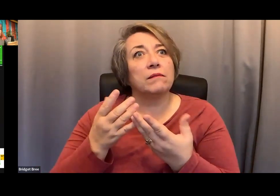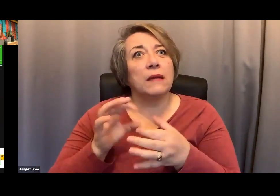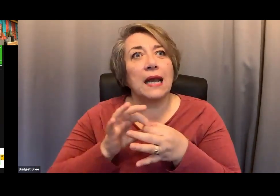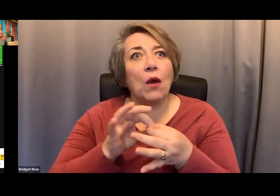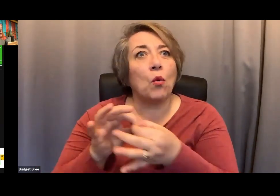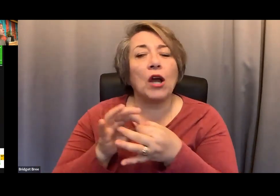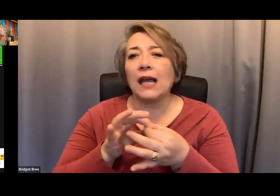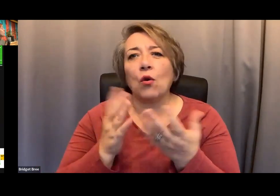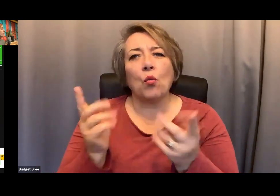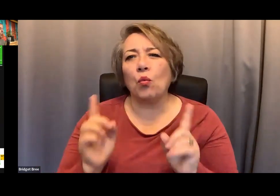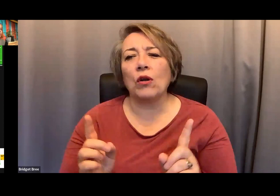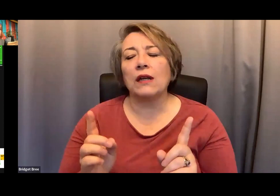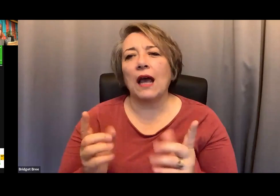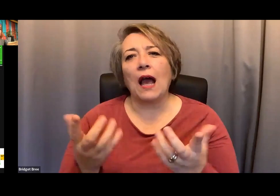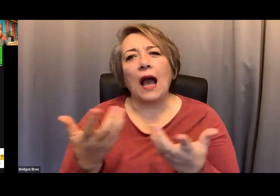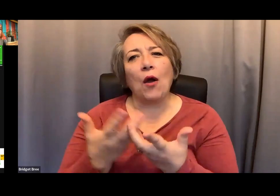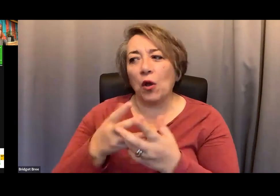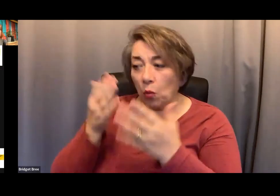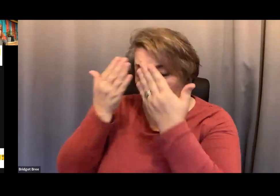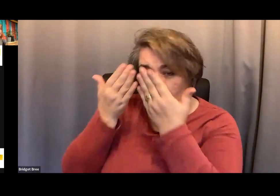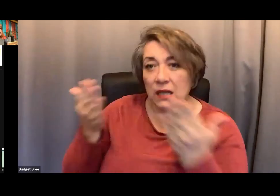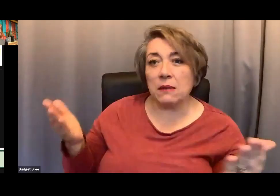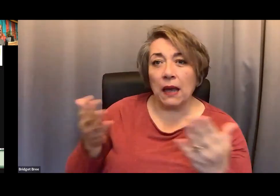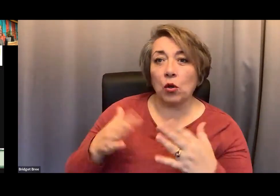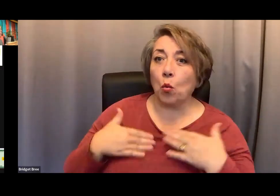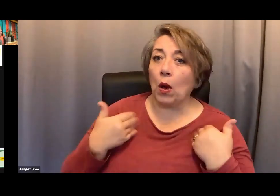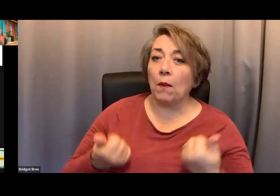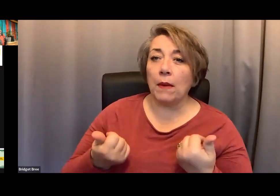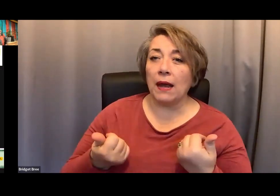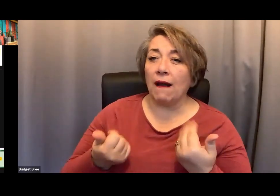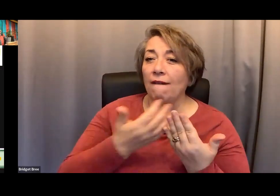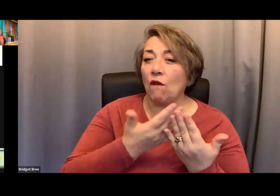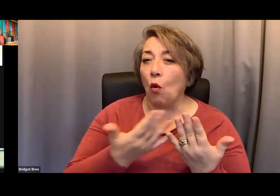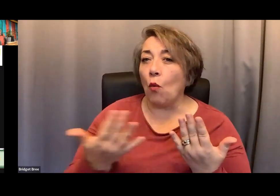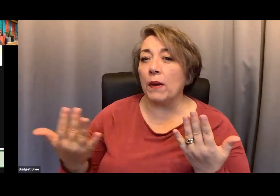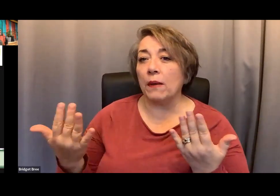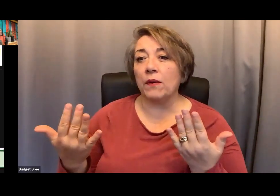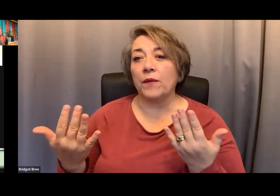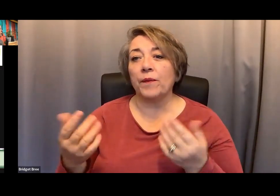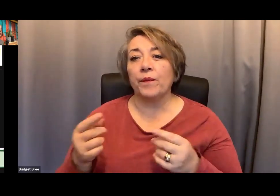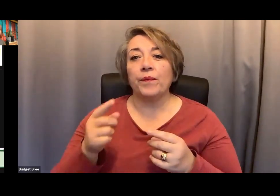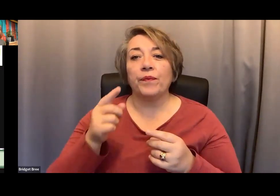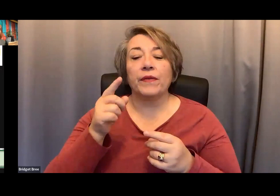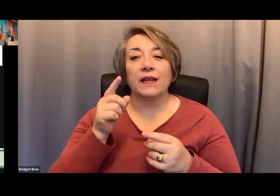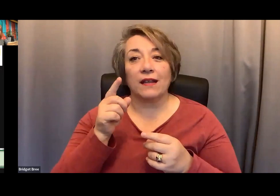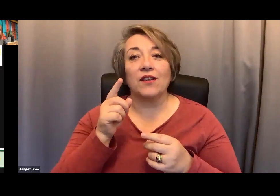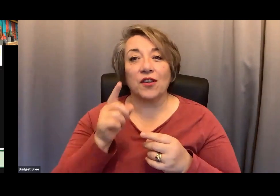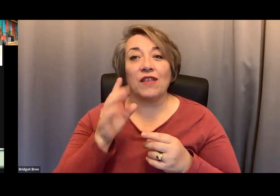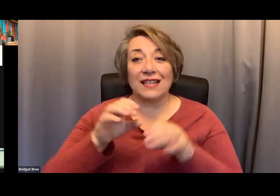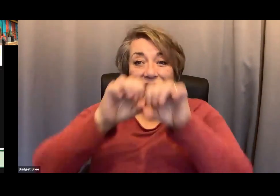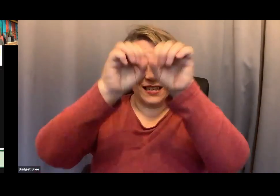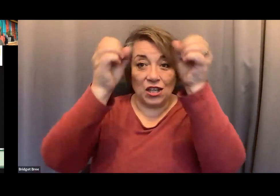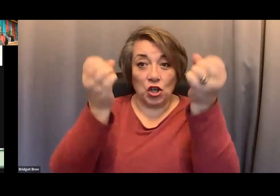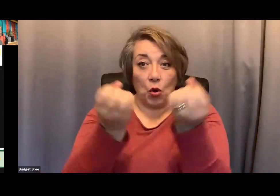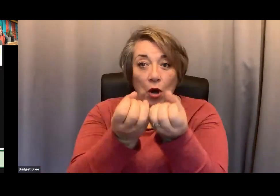How can our place respect the well-being of all people? So these are the four lenses. This is the Doughnut Unrolled framework of the four